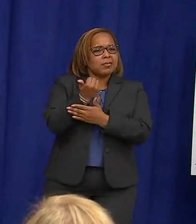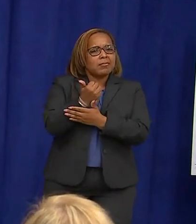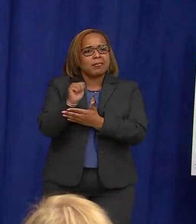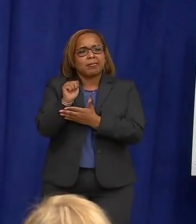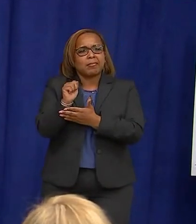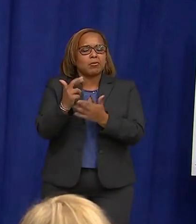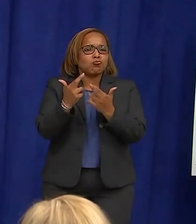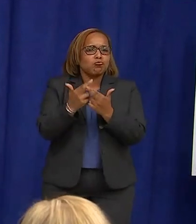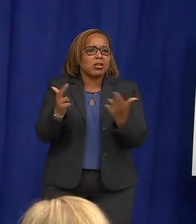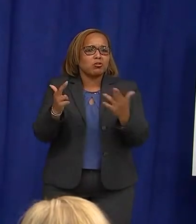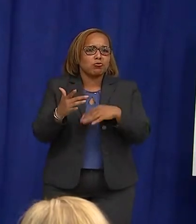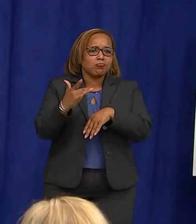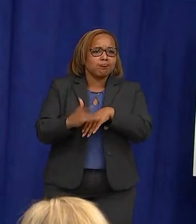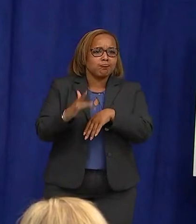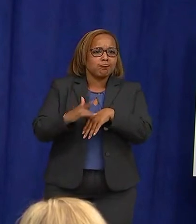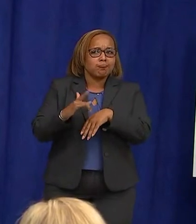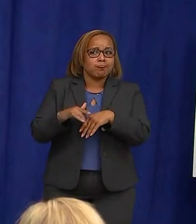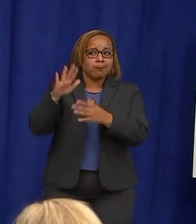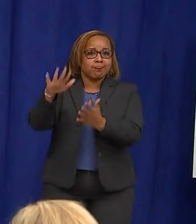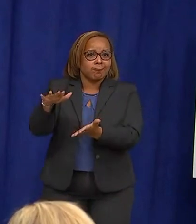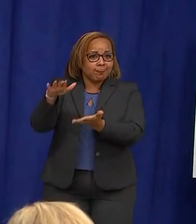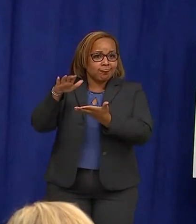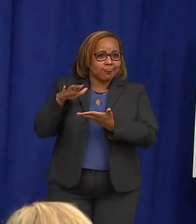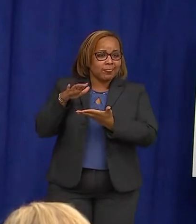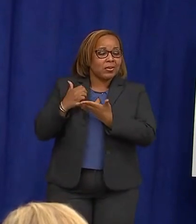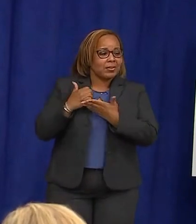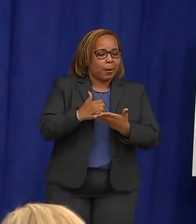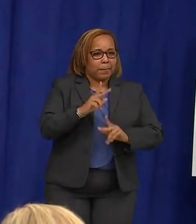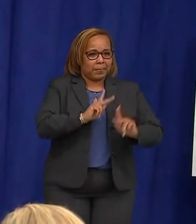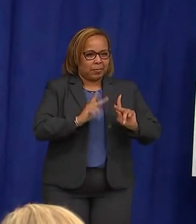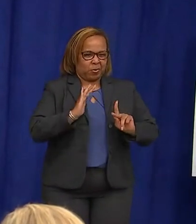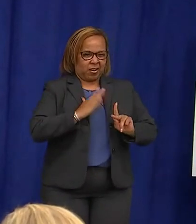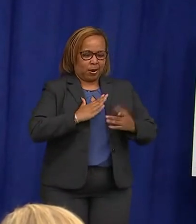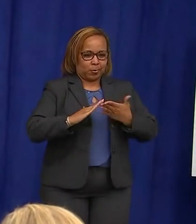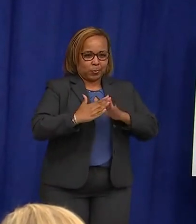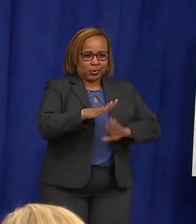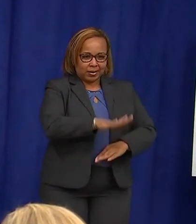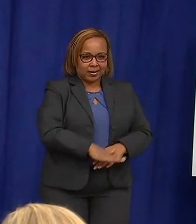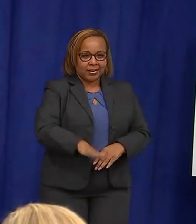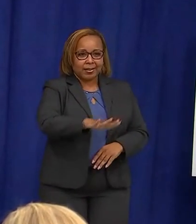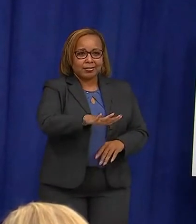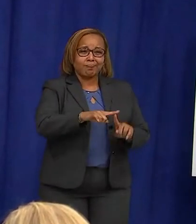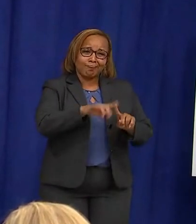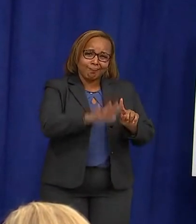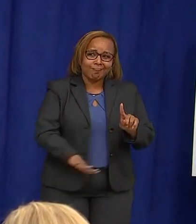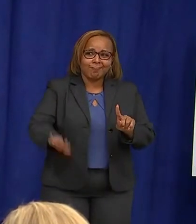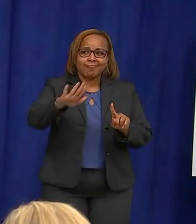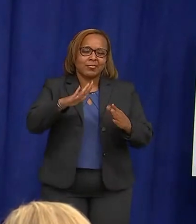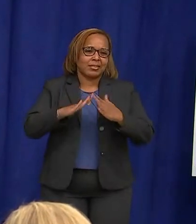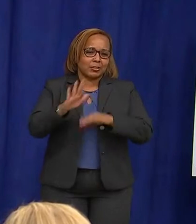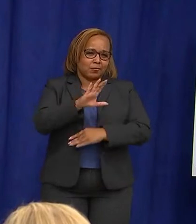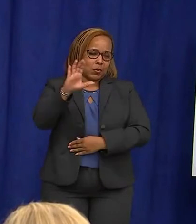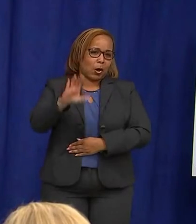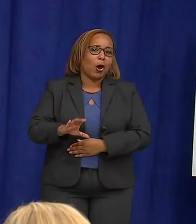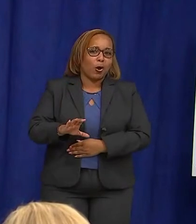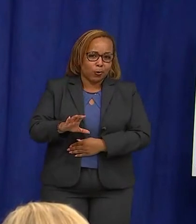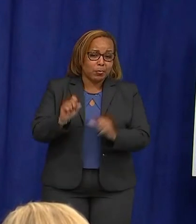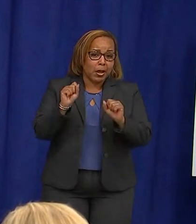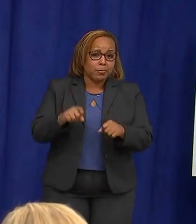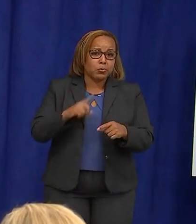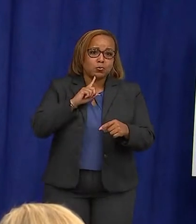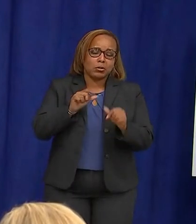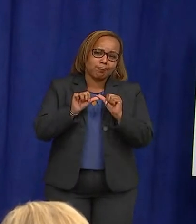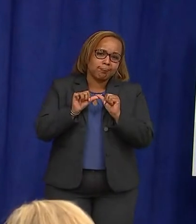every resource that she gets to help people in our community all over the city of Chicago to be